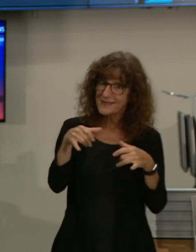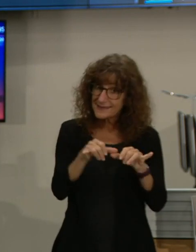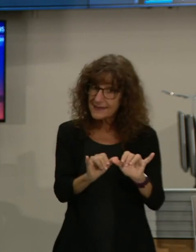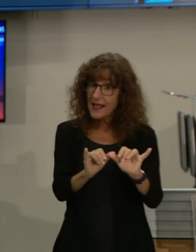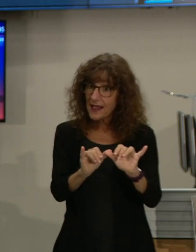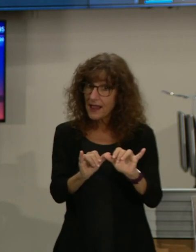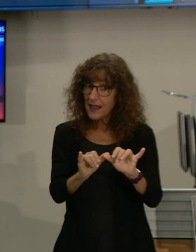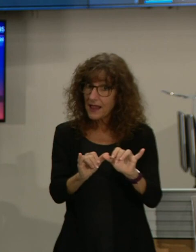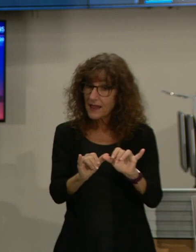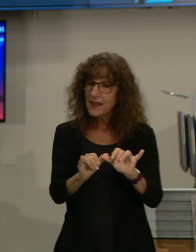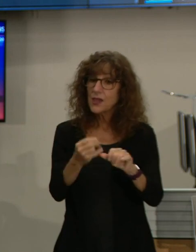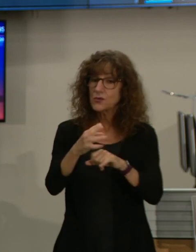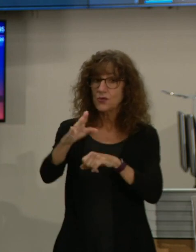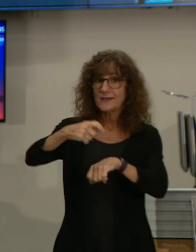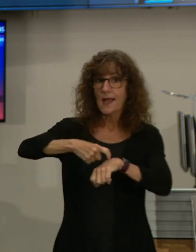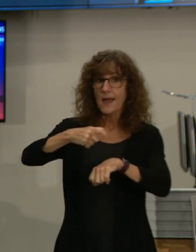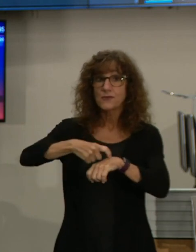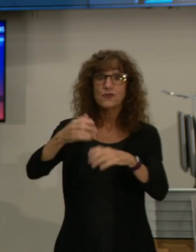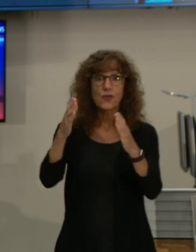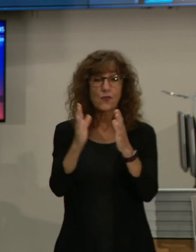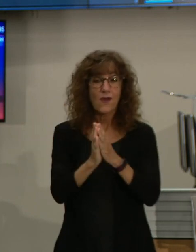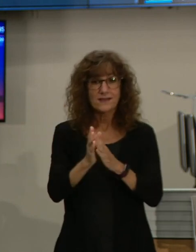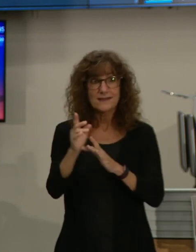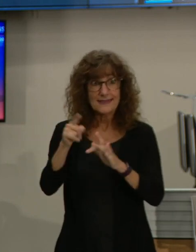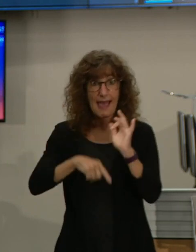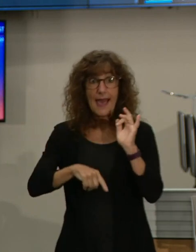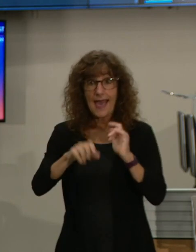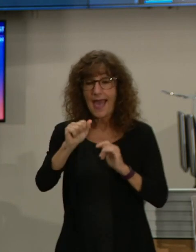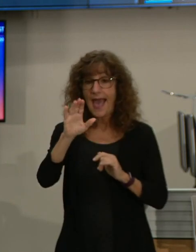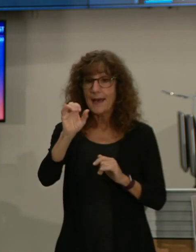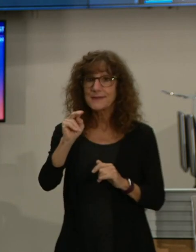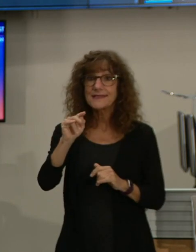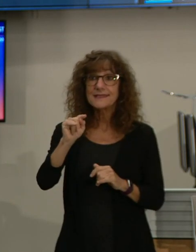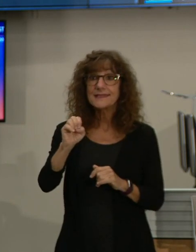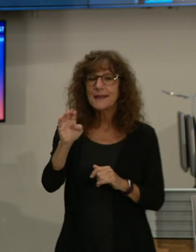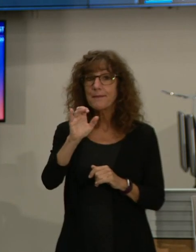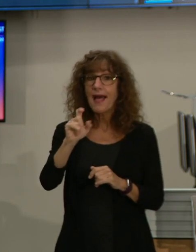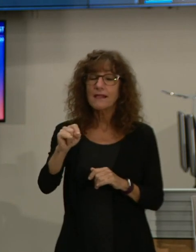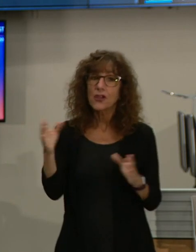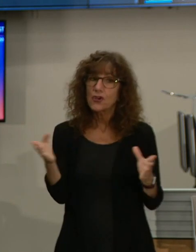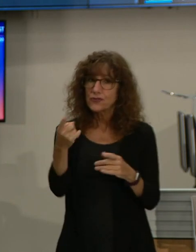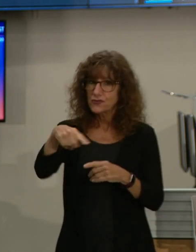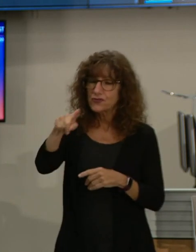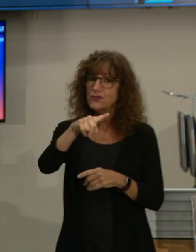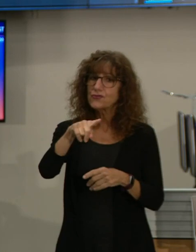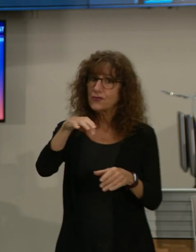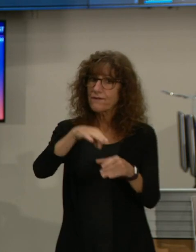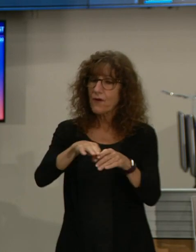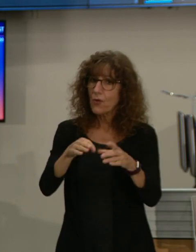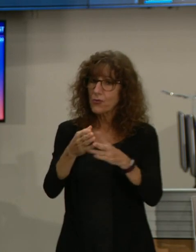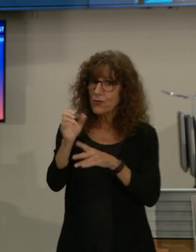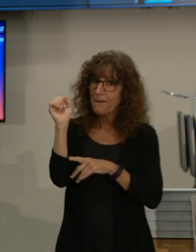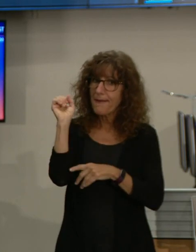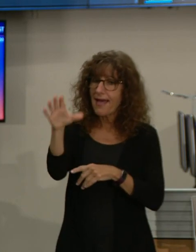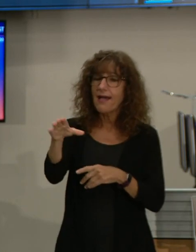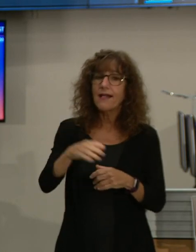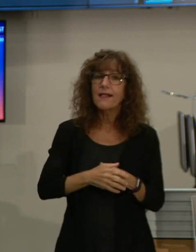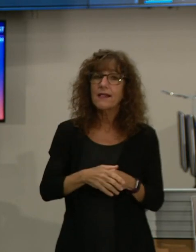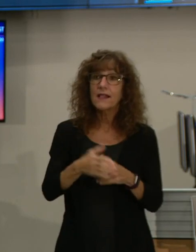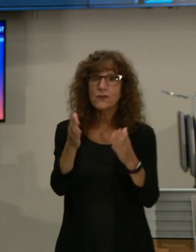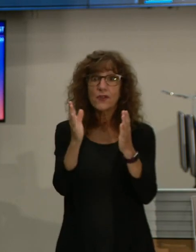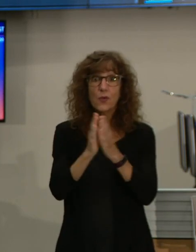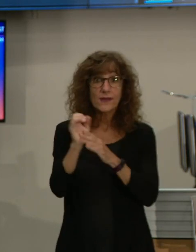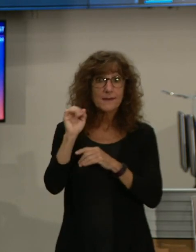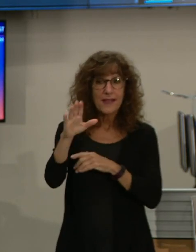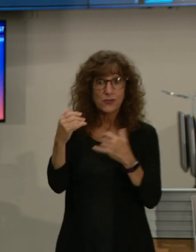still take the time to request that absentee ballot. We're encouraging everyone to vote by mail. You can request your ballot be mailed